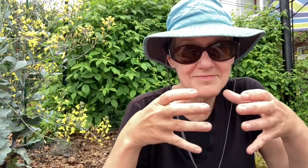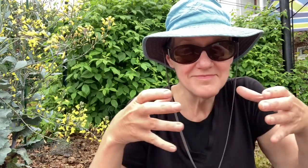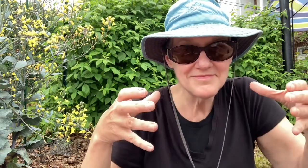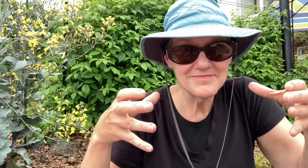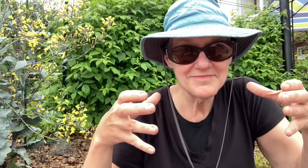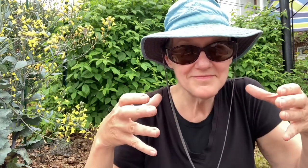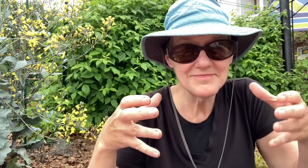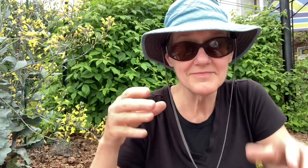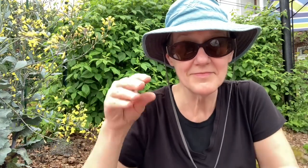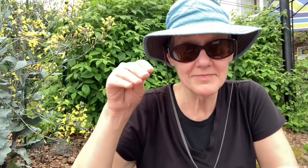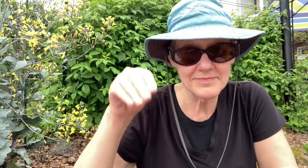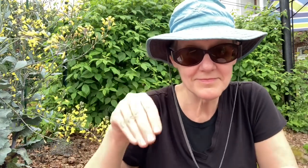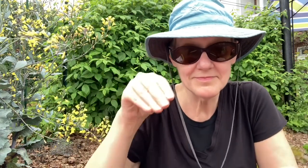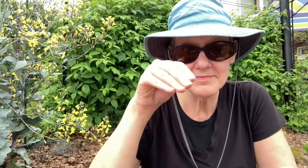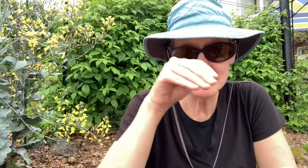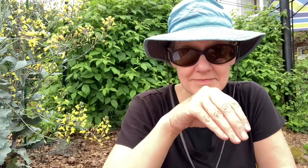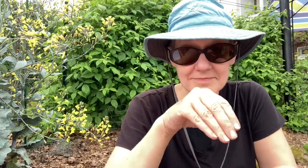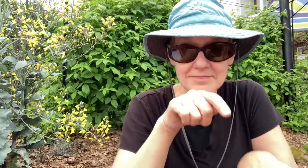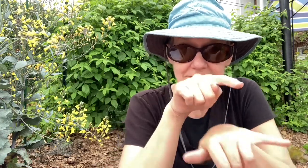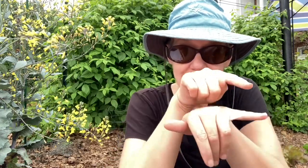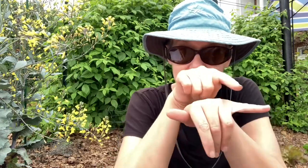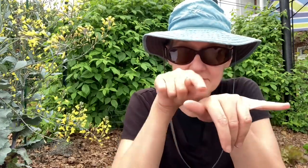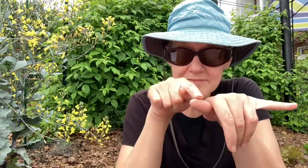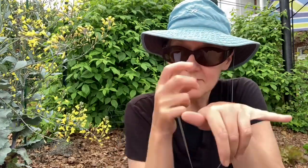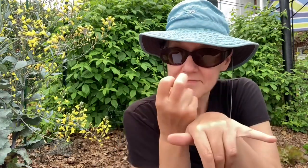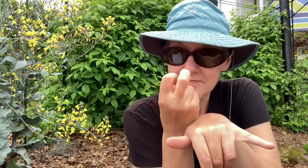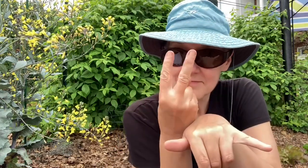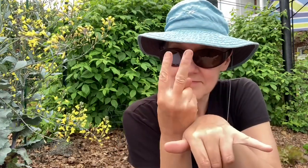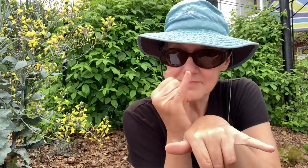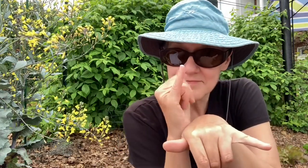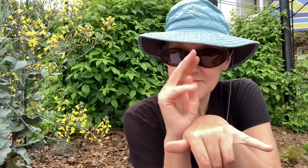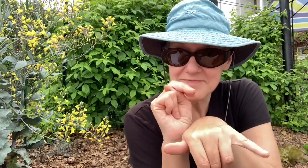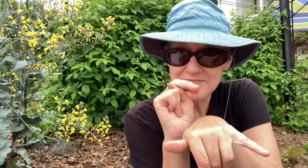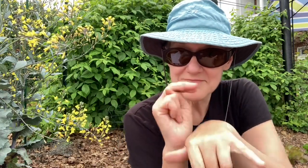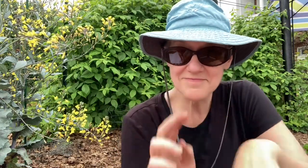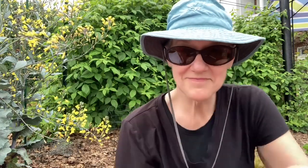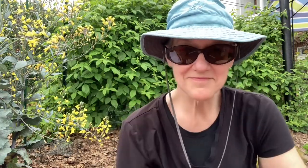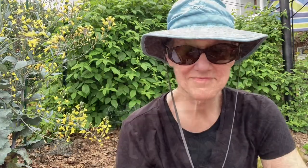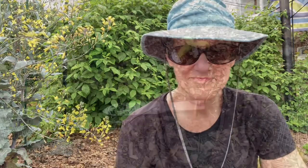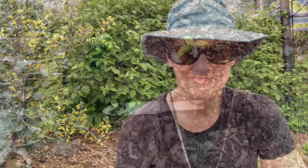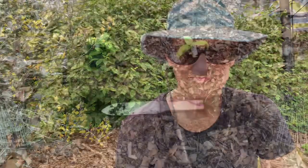wide. So I want to space them 12 inches apart.